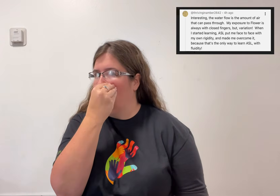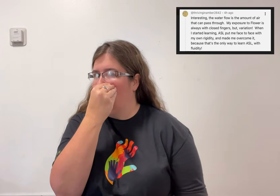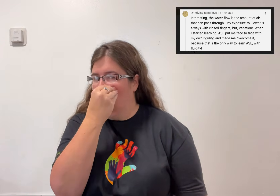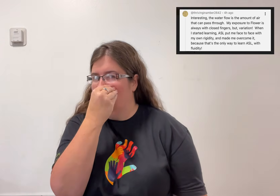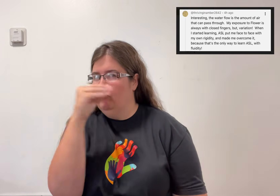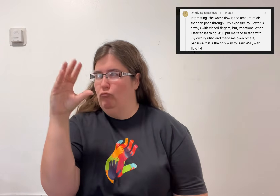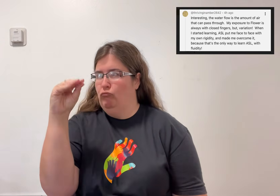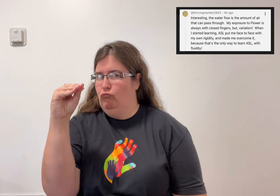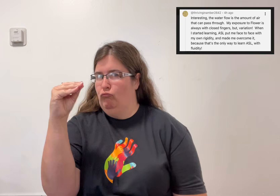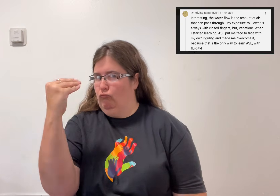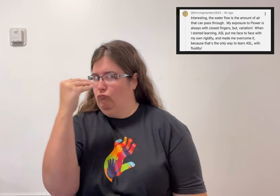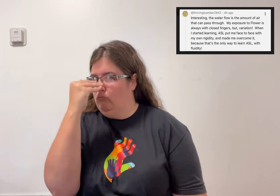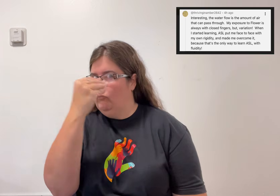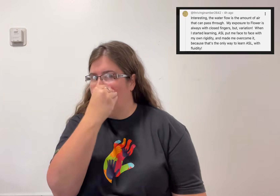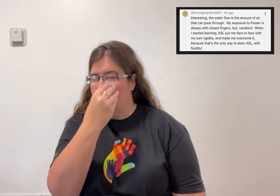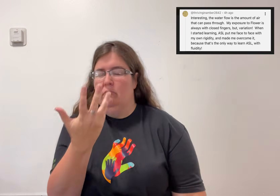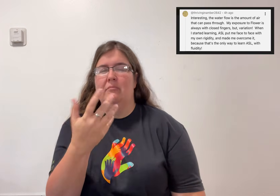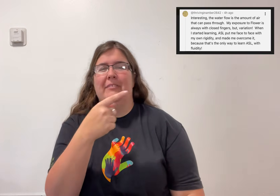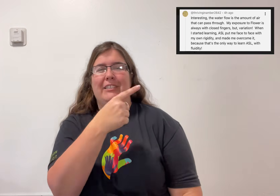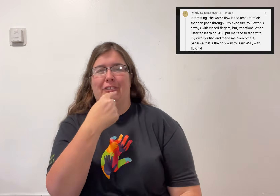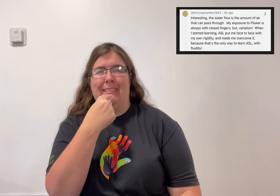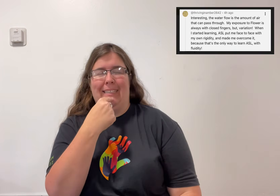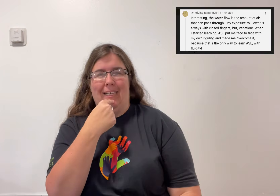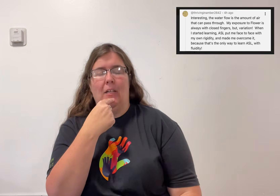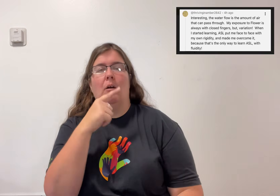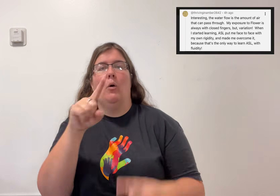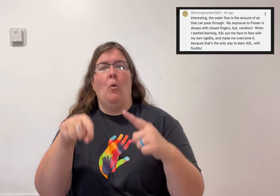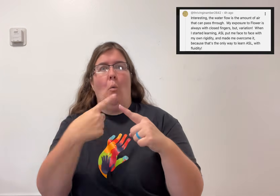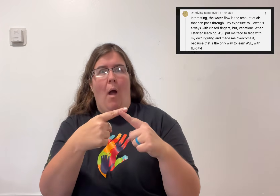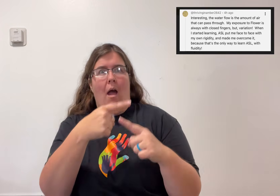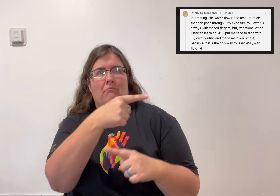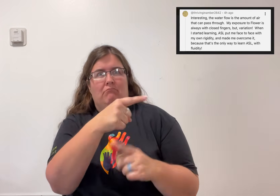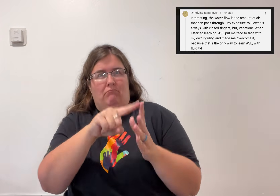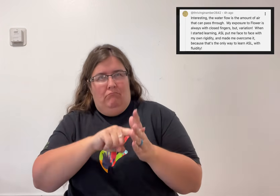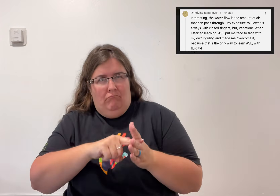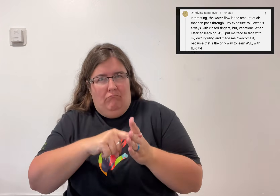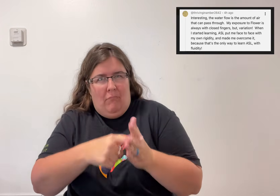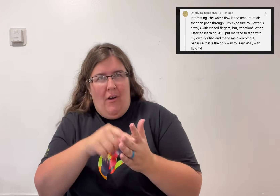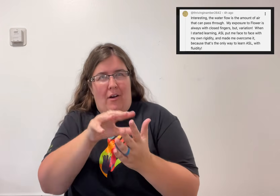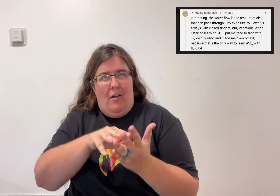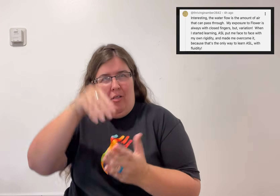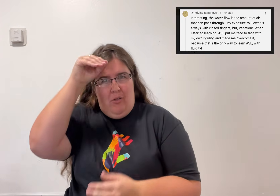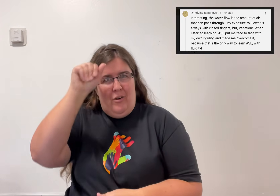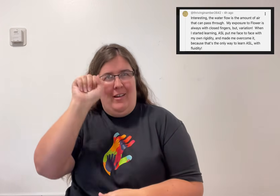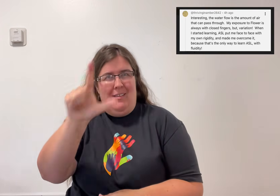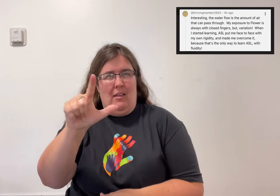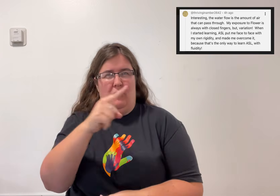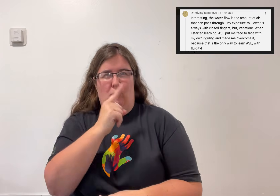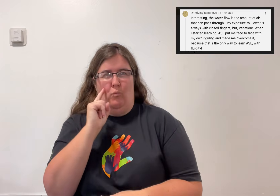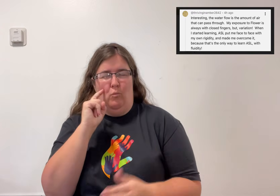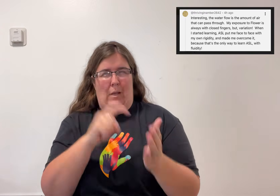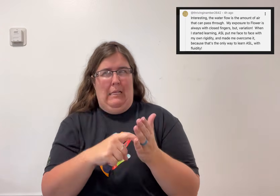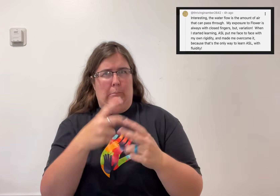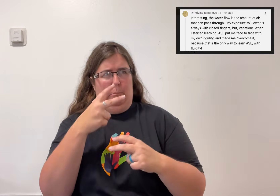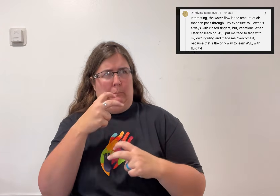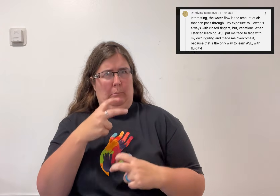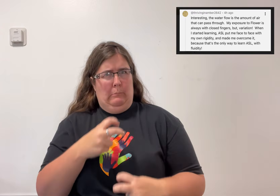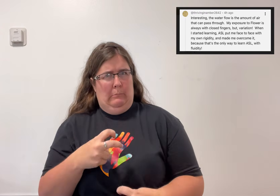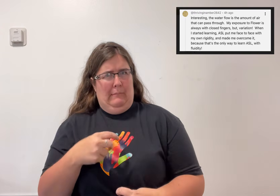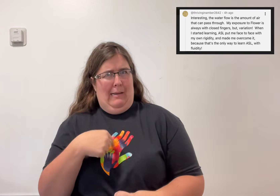fingers. And she said that when she first started learning ASL, she kind of had to come face to face with her